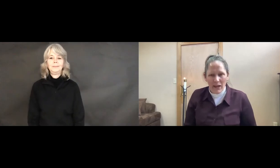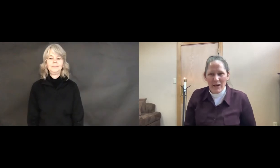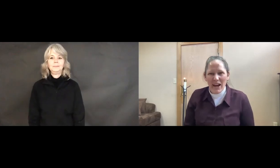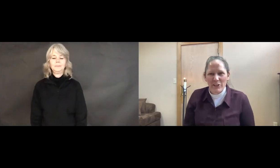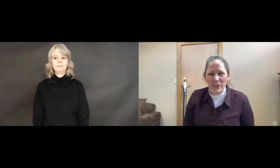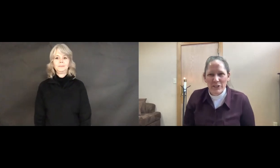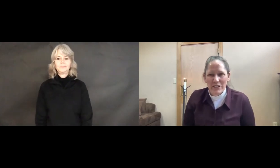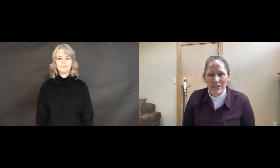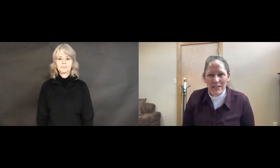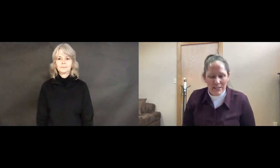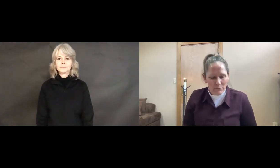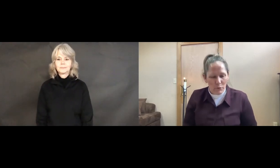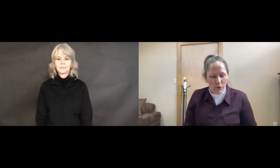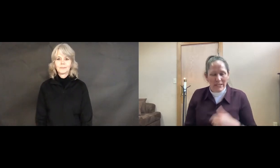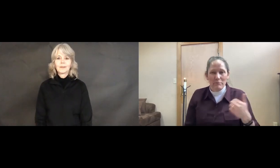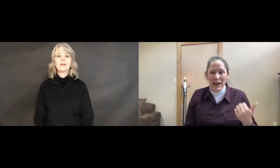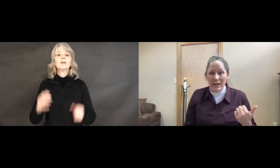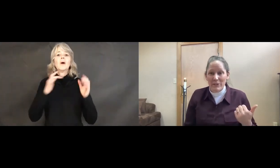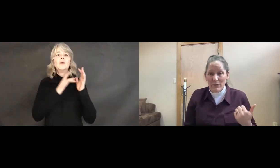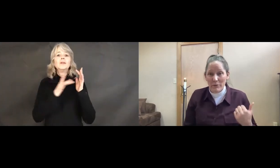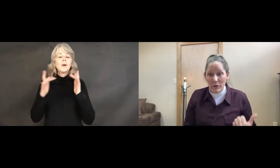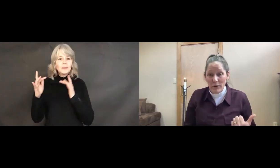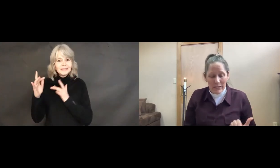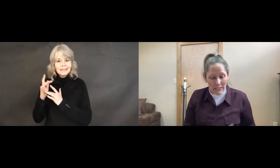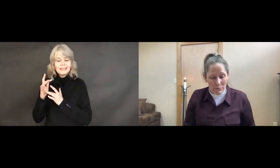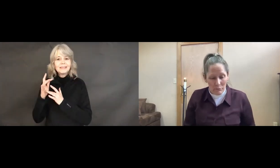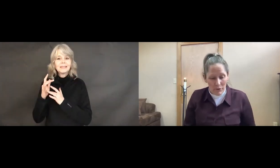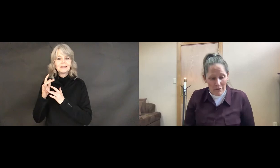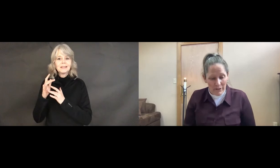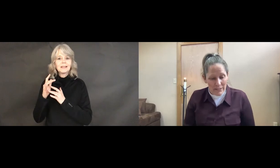an action that Jesus takes, pointing back to an Old Testament prophet.